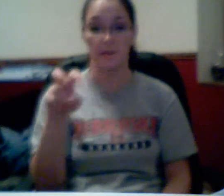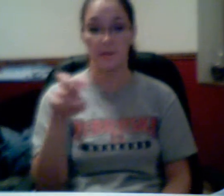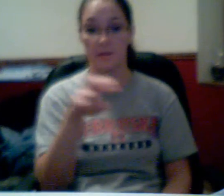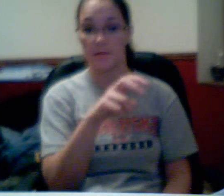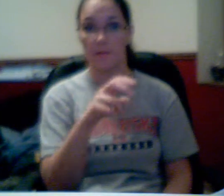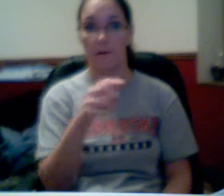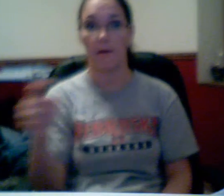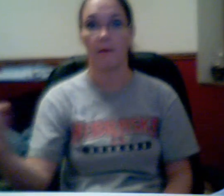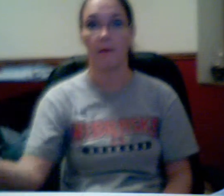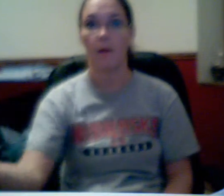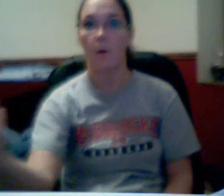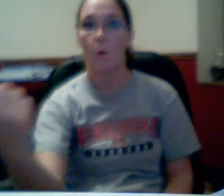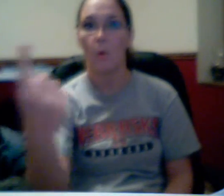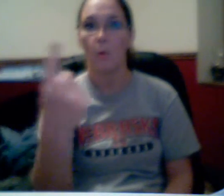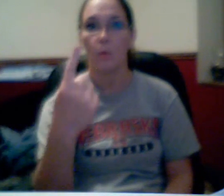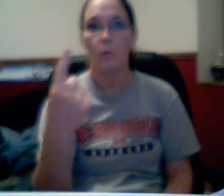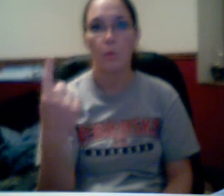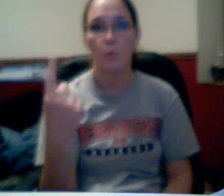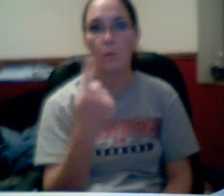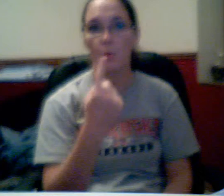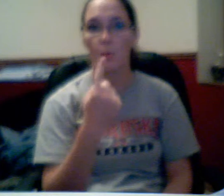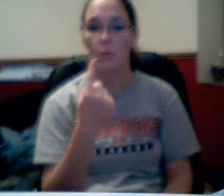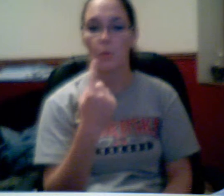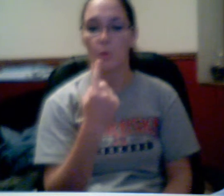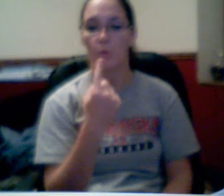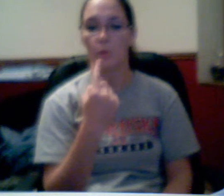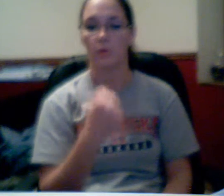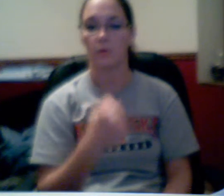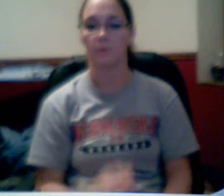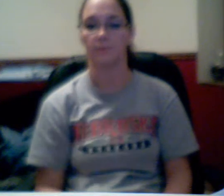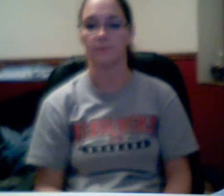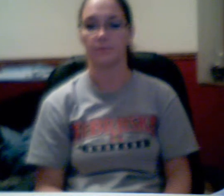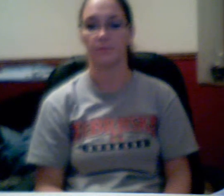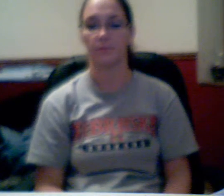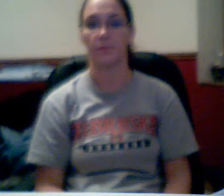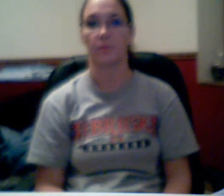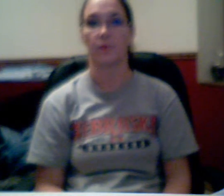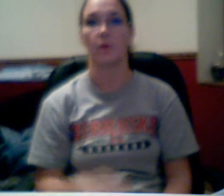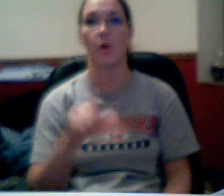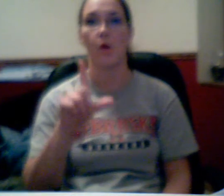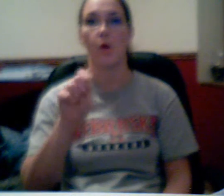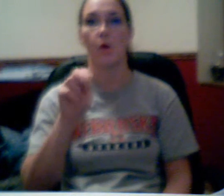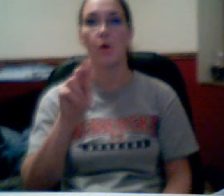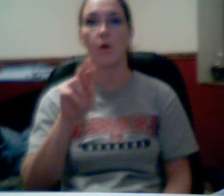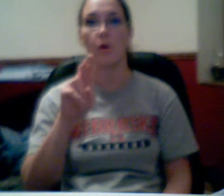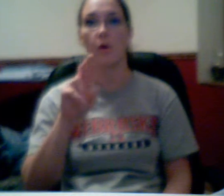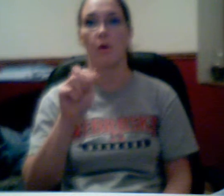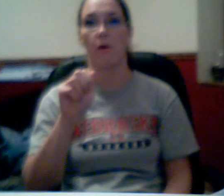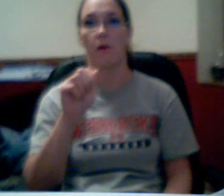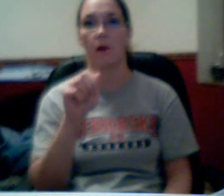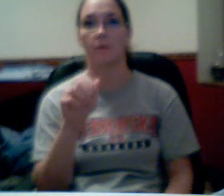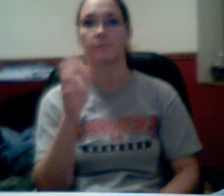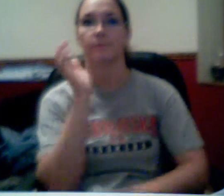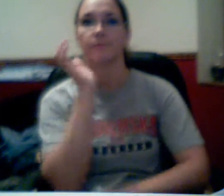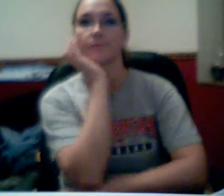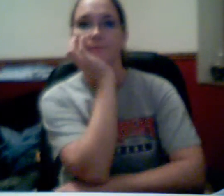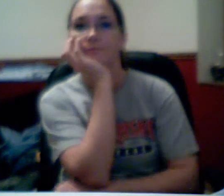Laura spoke almost under his nose. "Whoa," Pa said, startled. "Laura, I thought you'd gone. Why are you hiding